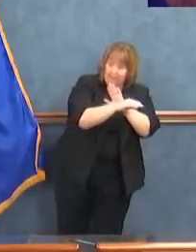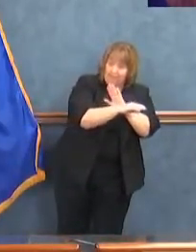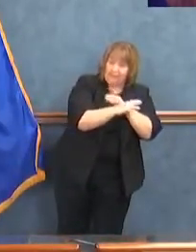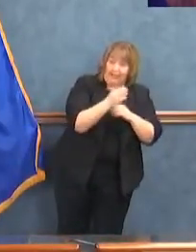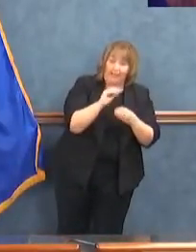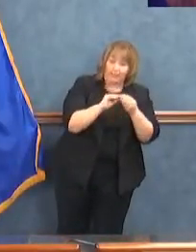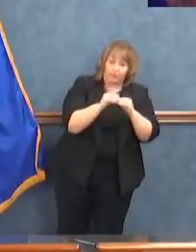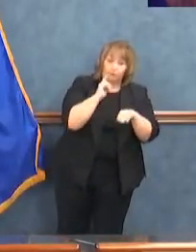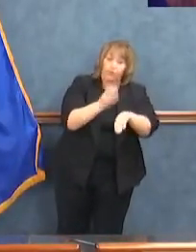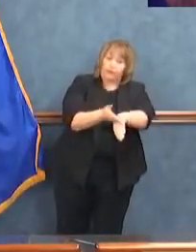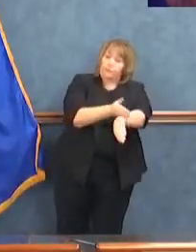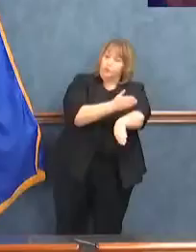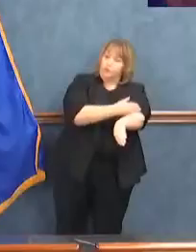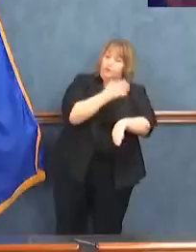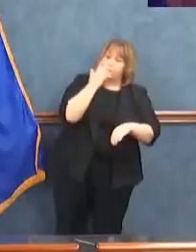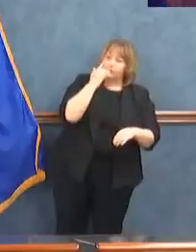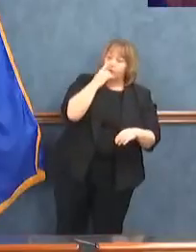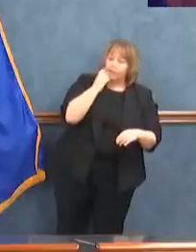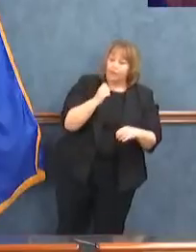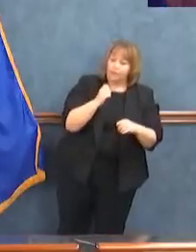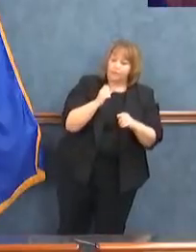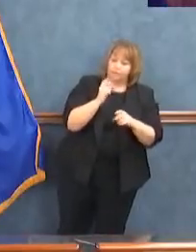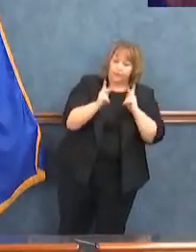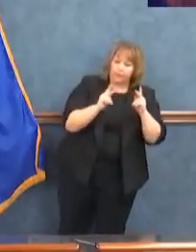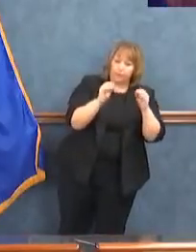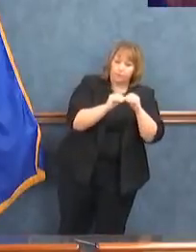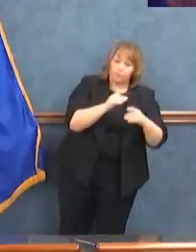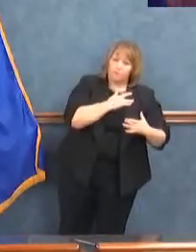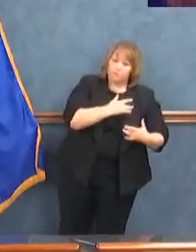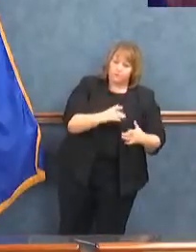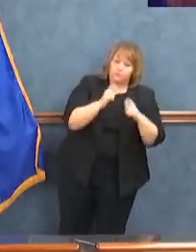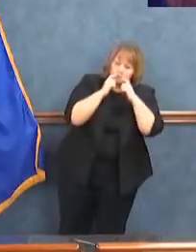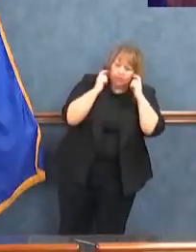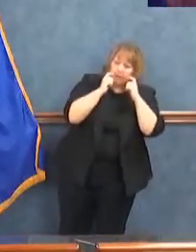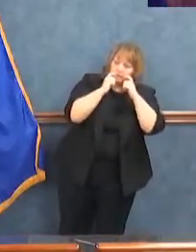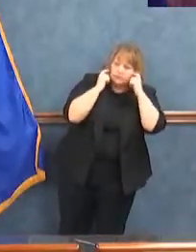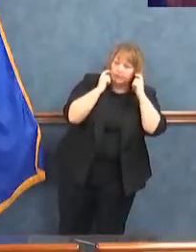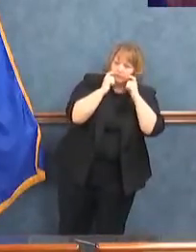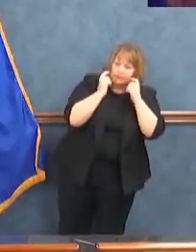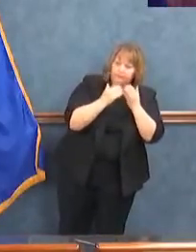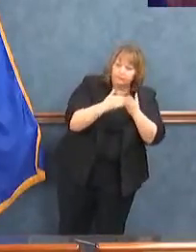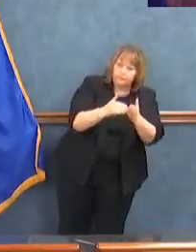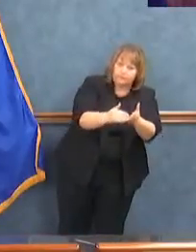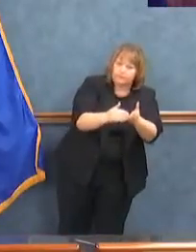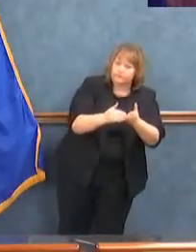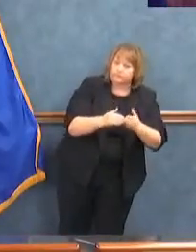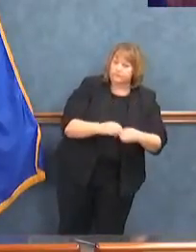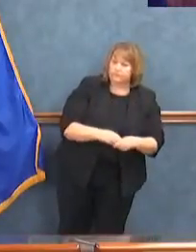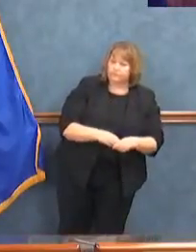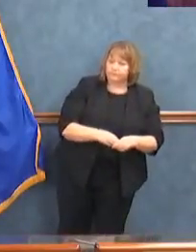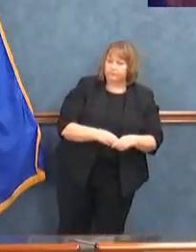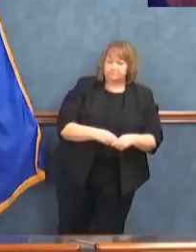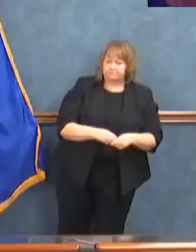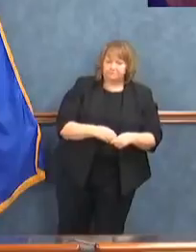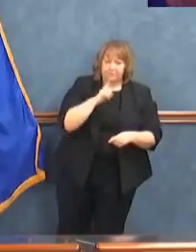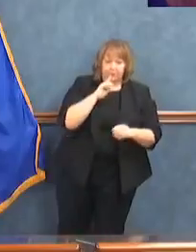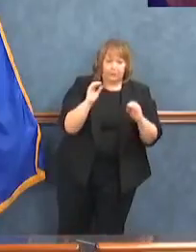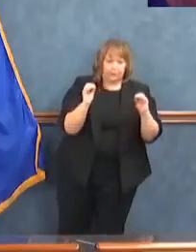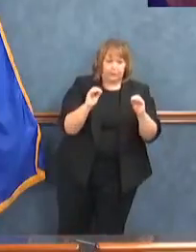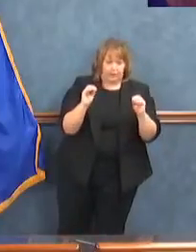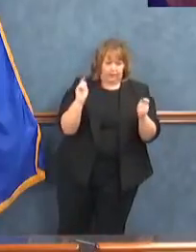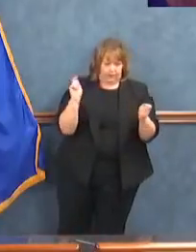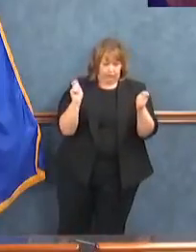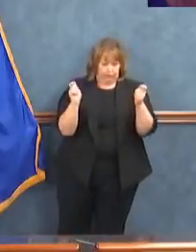improving numbers that we've seen over the last 4 days. But I don't see any way around it. There's nothing that has